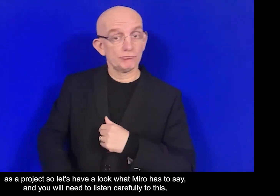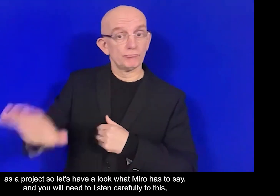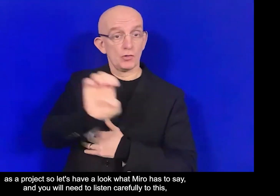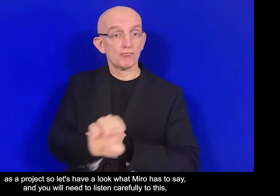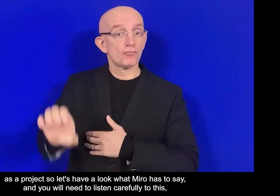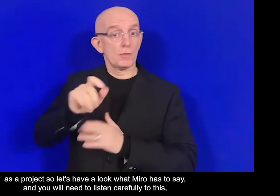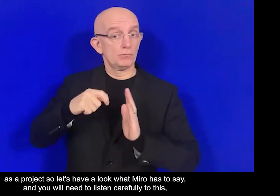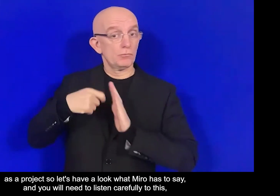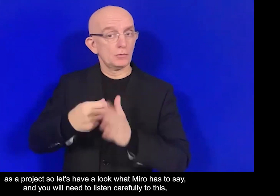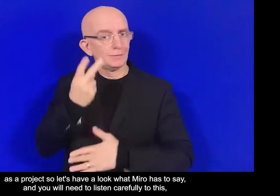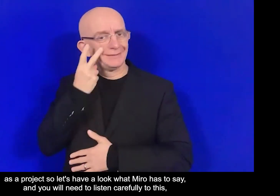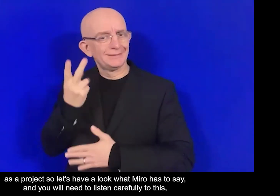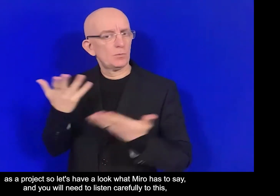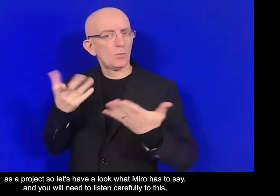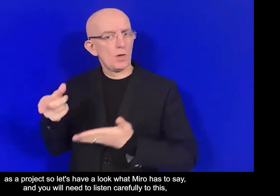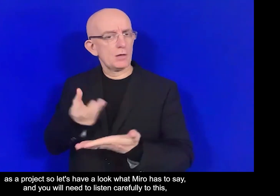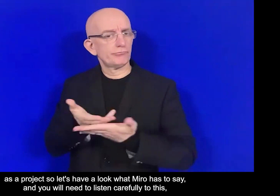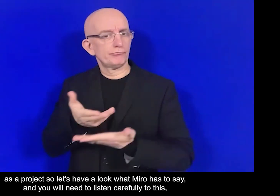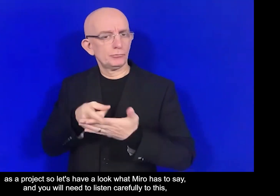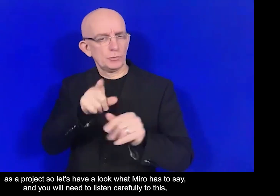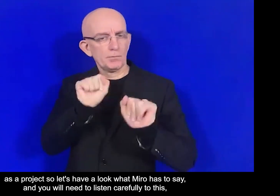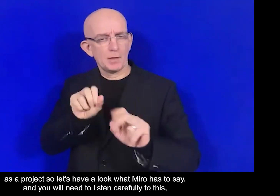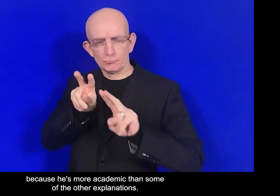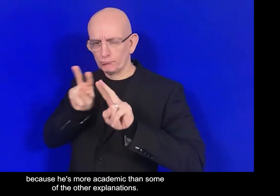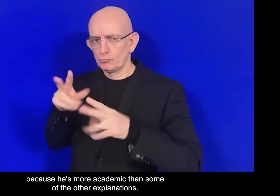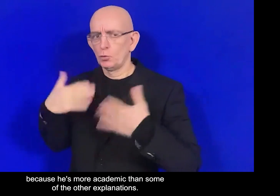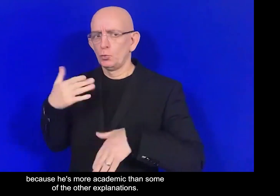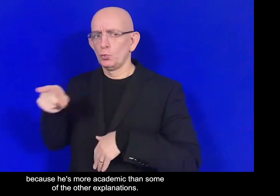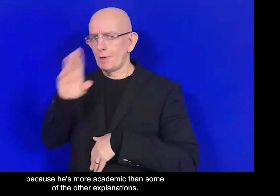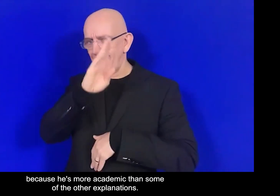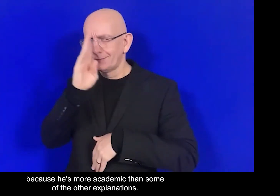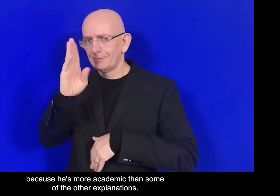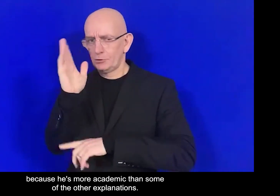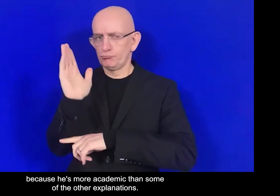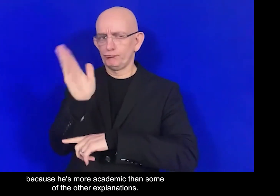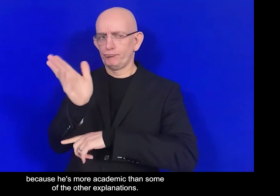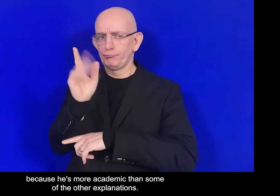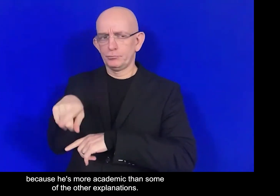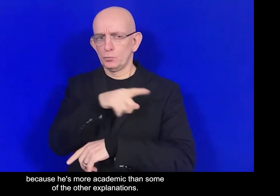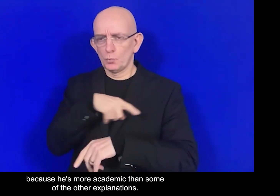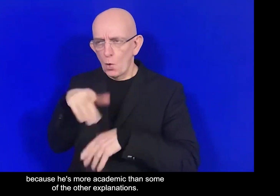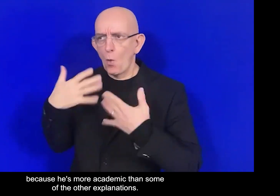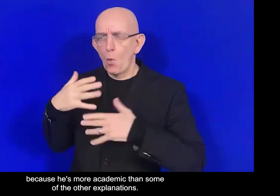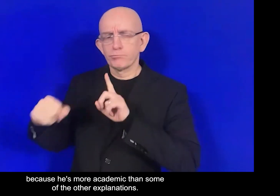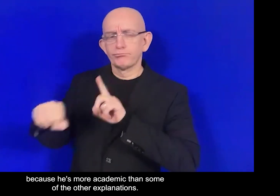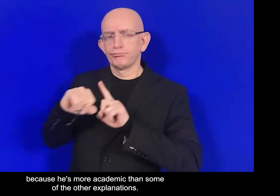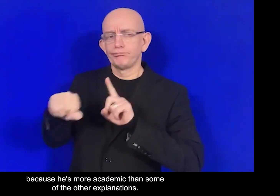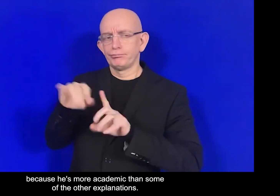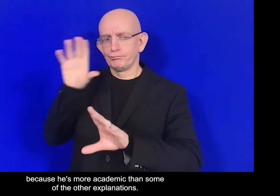Miro has to say. And you'll need to listen carefully to this because he's more academic than some of the other